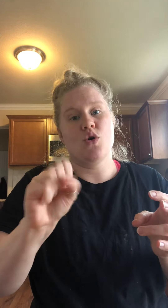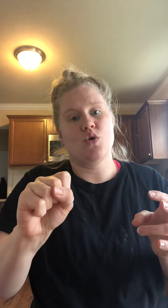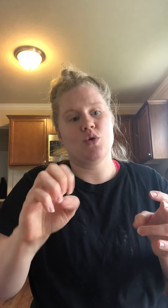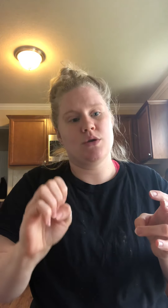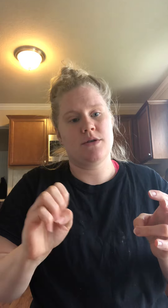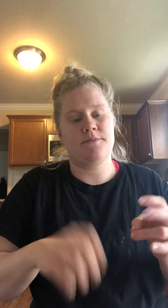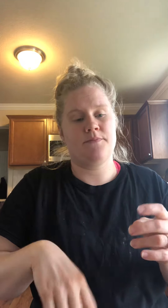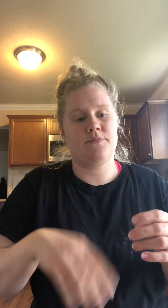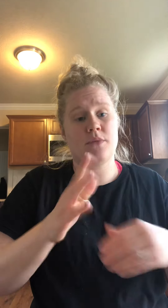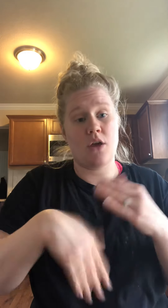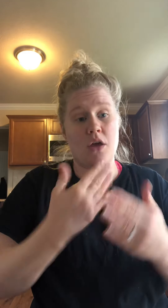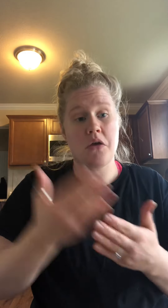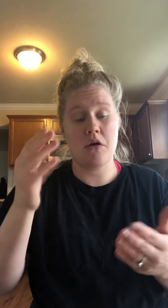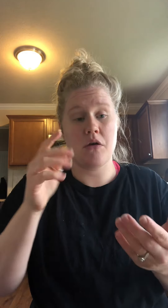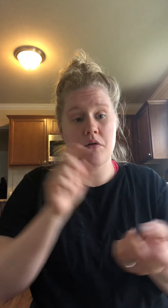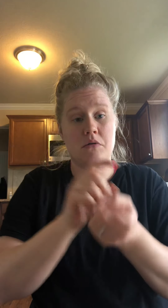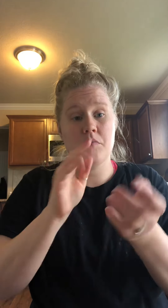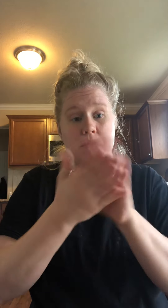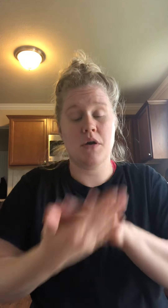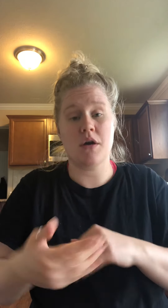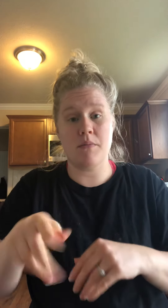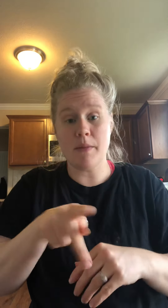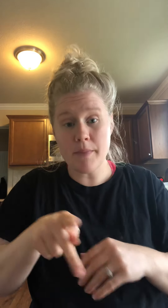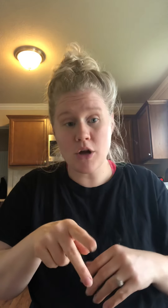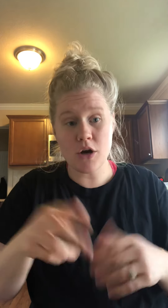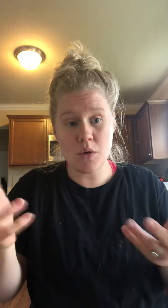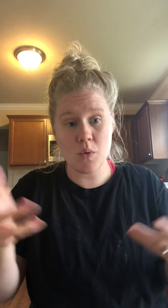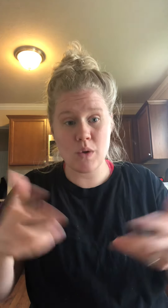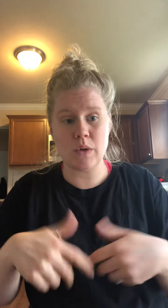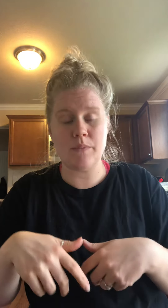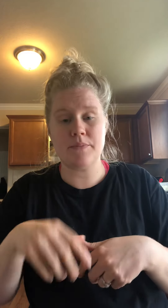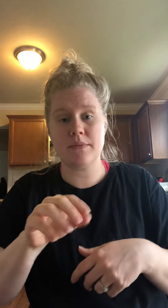And these words become, in the plural, men,